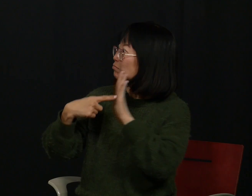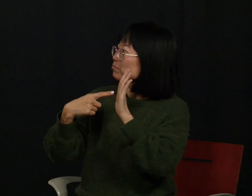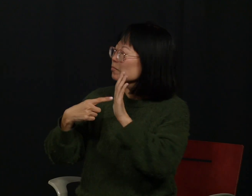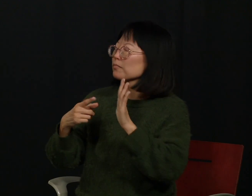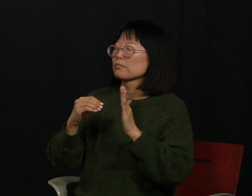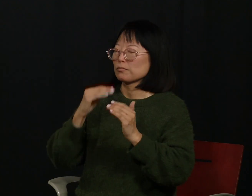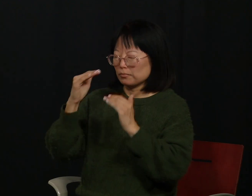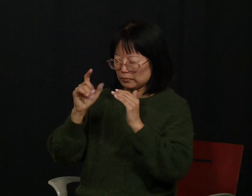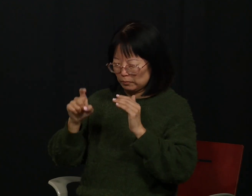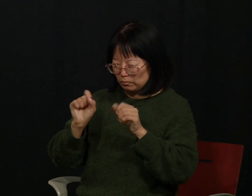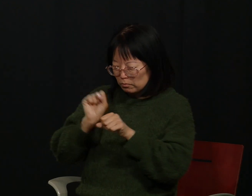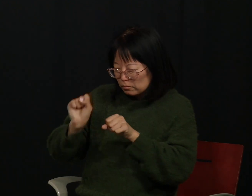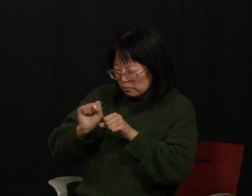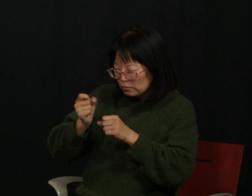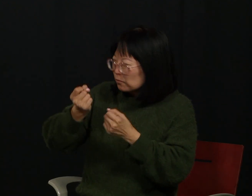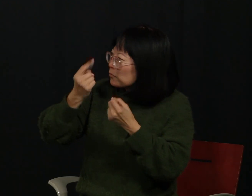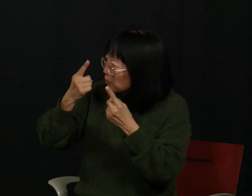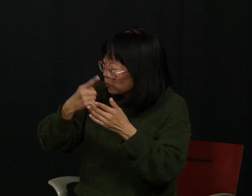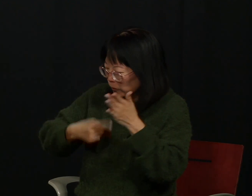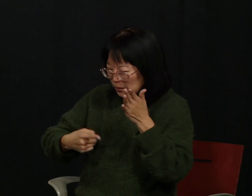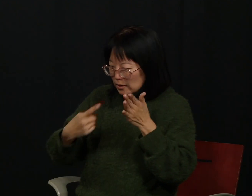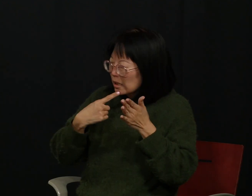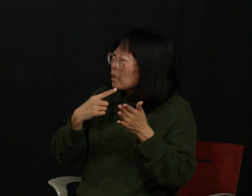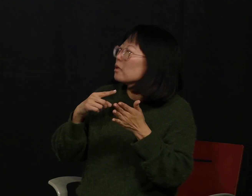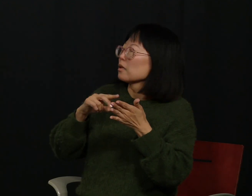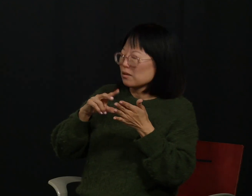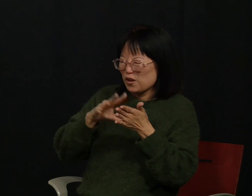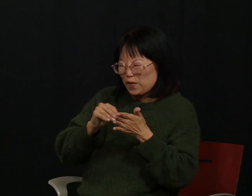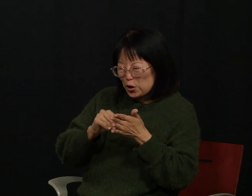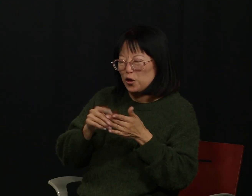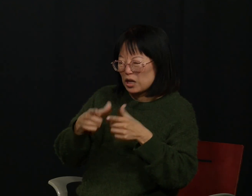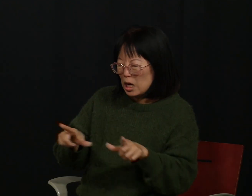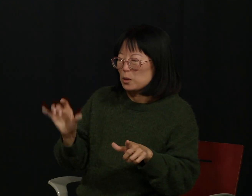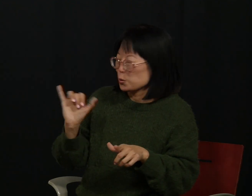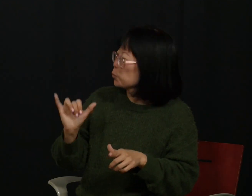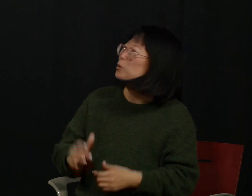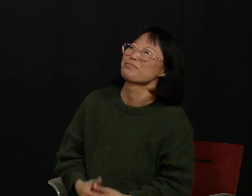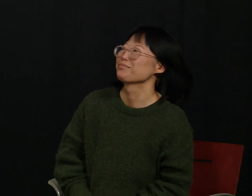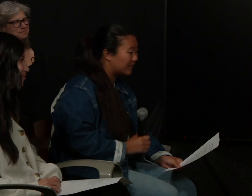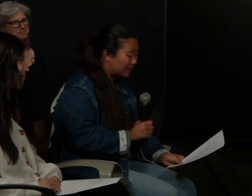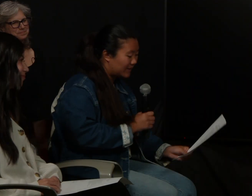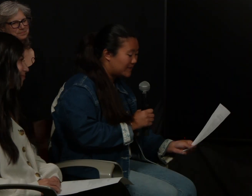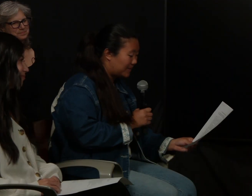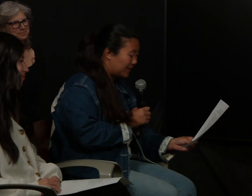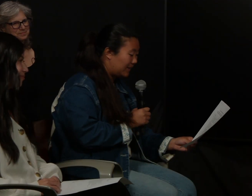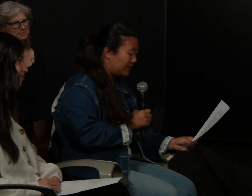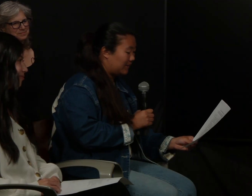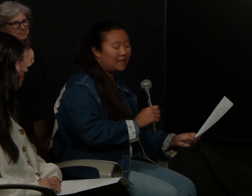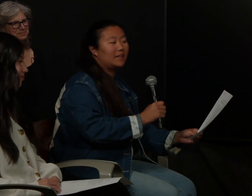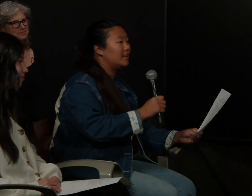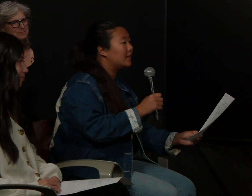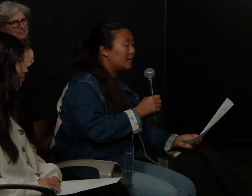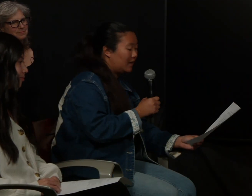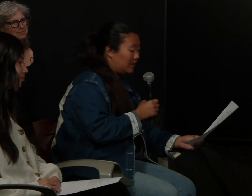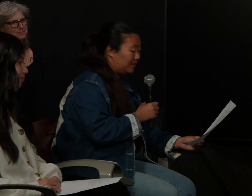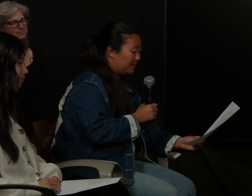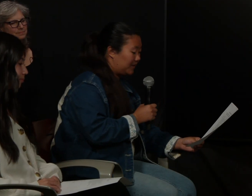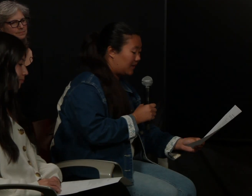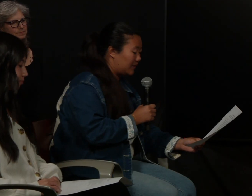showing signs and communicating to the best of their ability and learning the language as well. Awesome, thank you. And then for